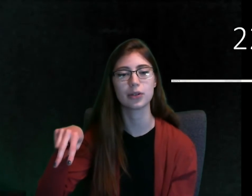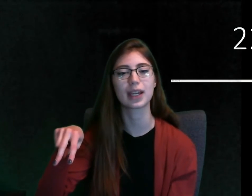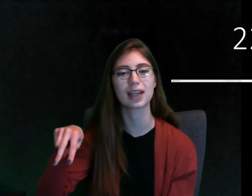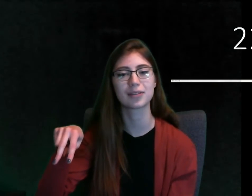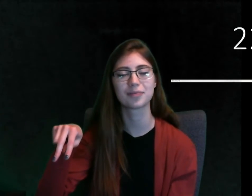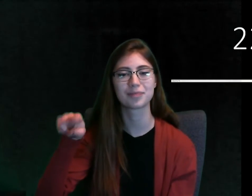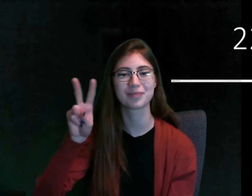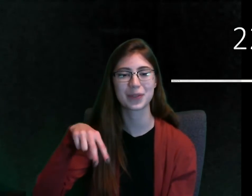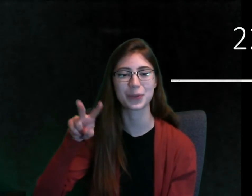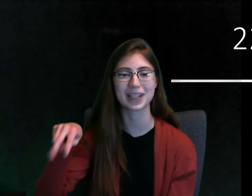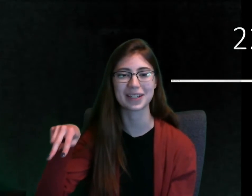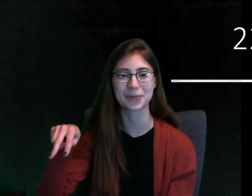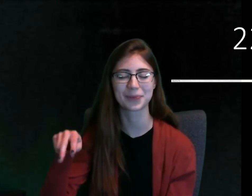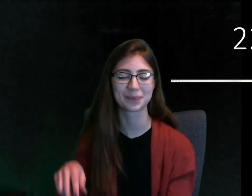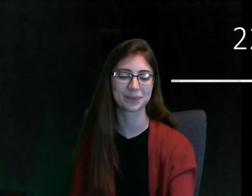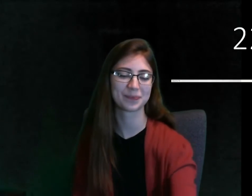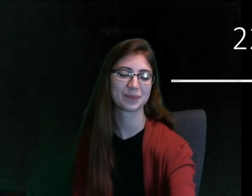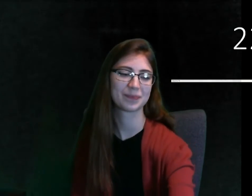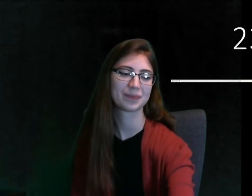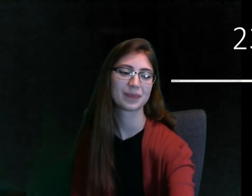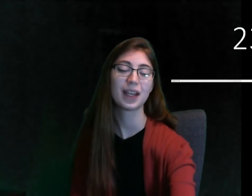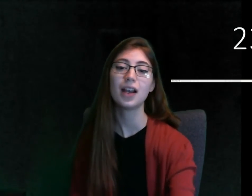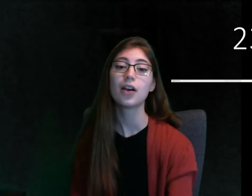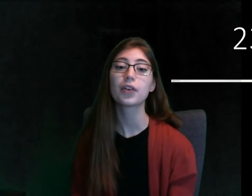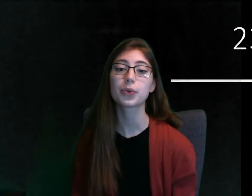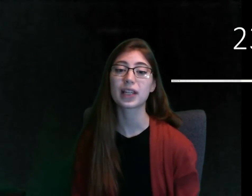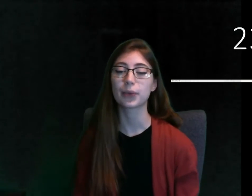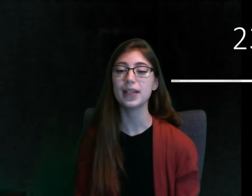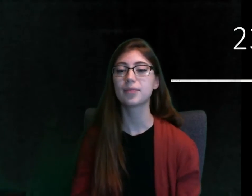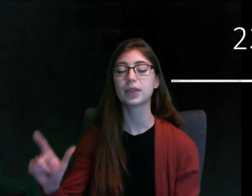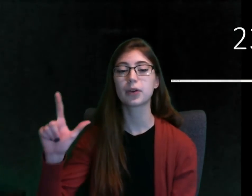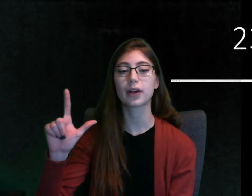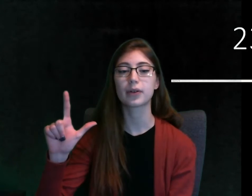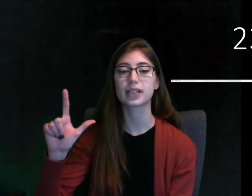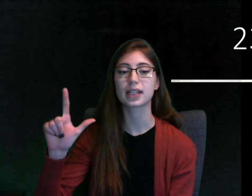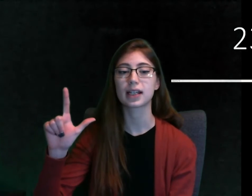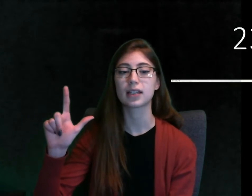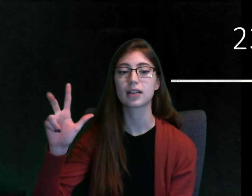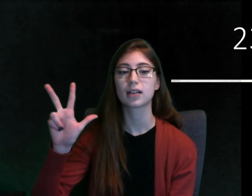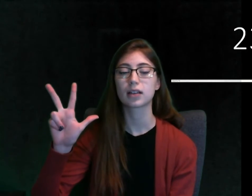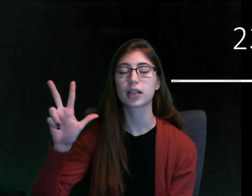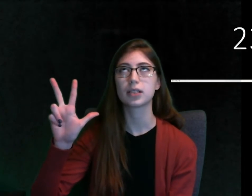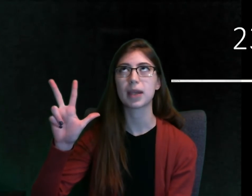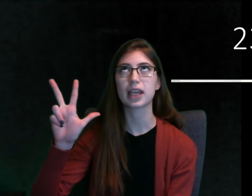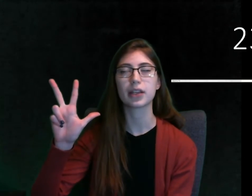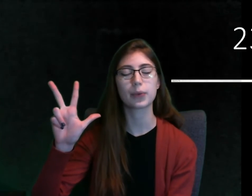again, 22. For 23, you are going to you're going to make a 3 hand